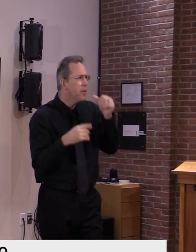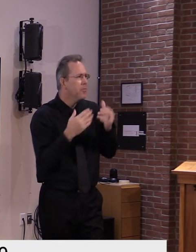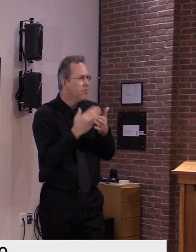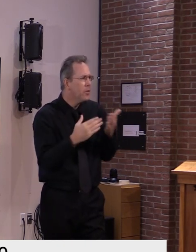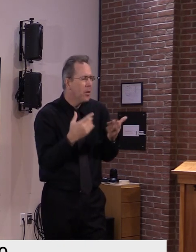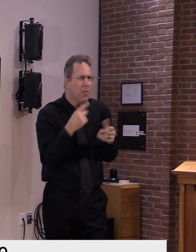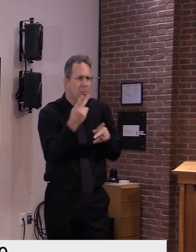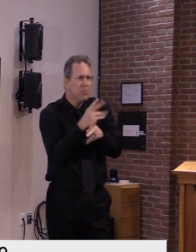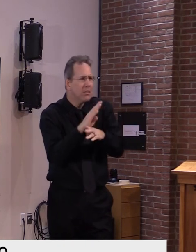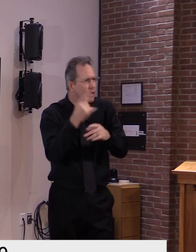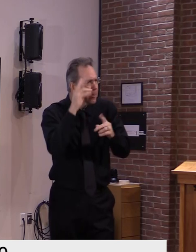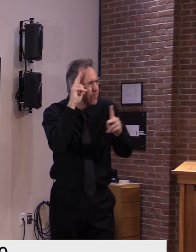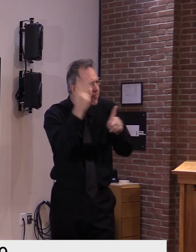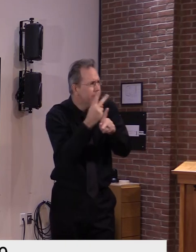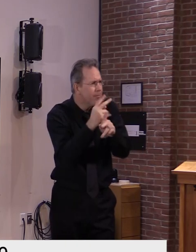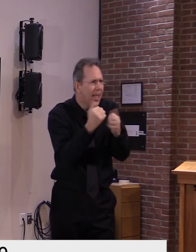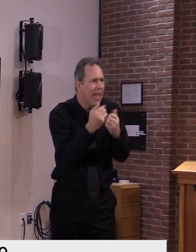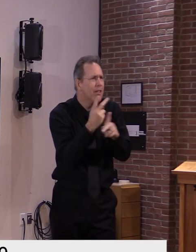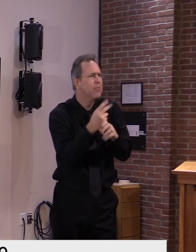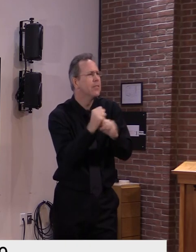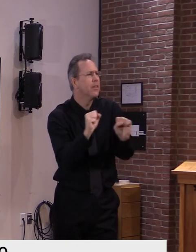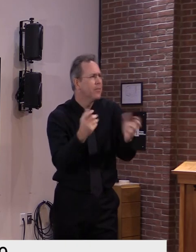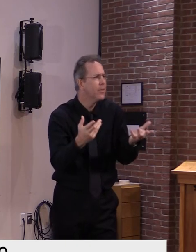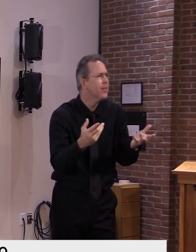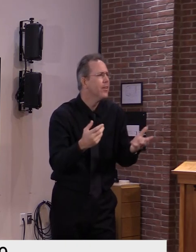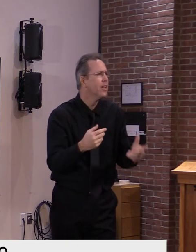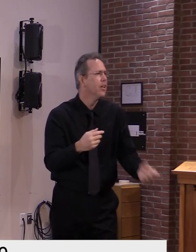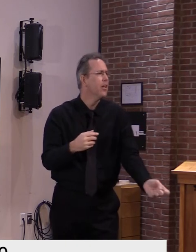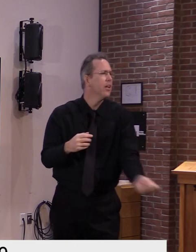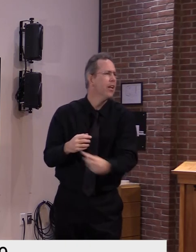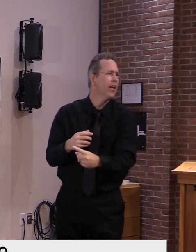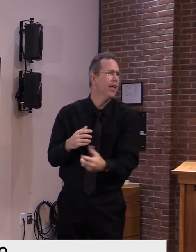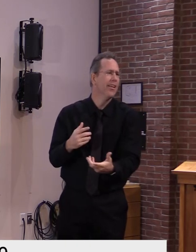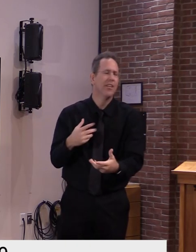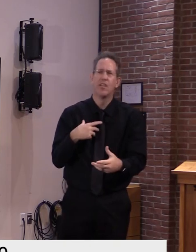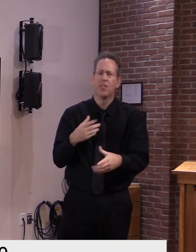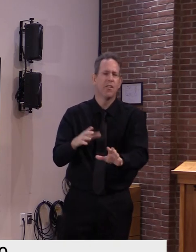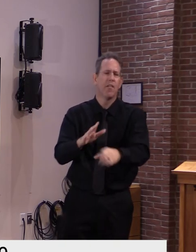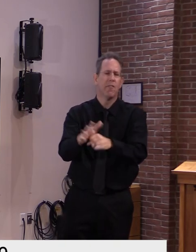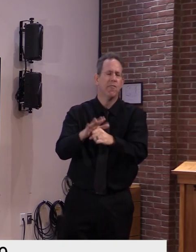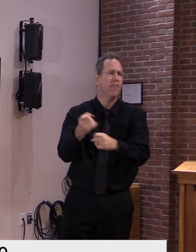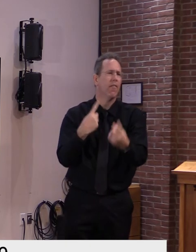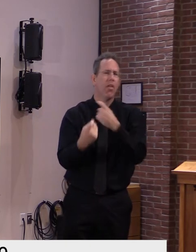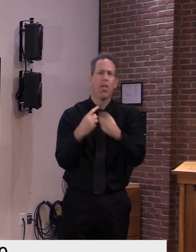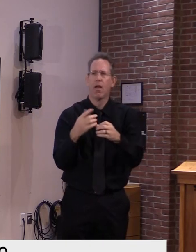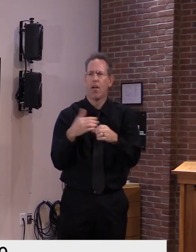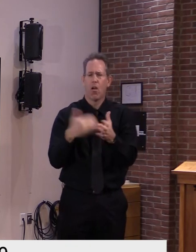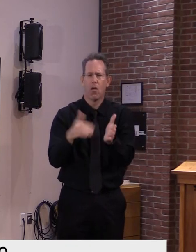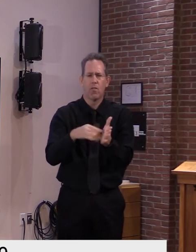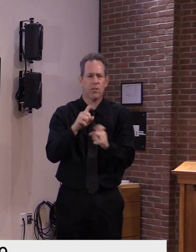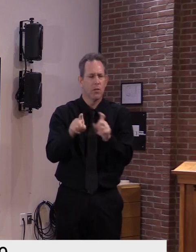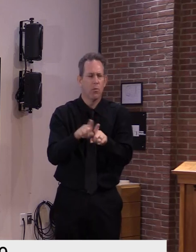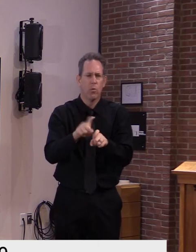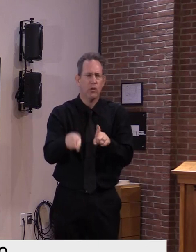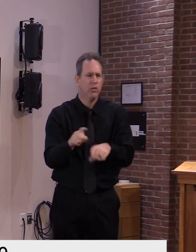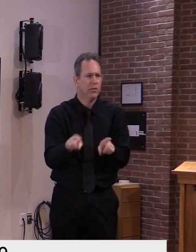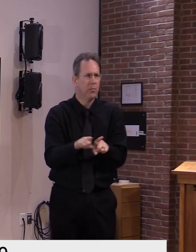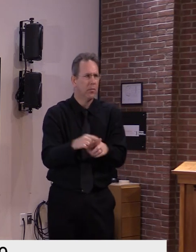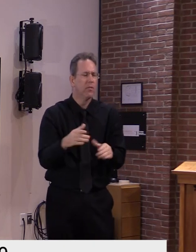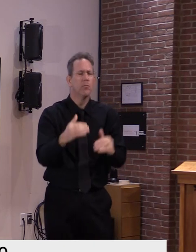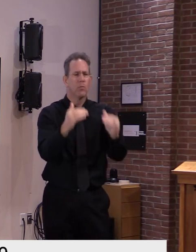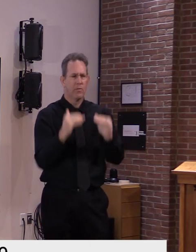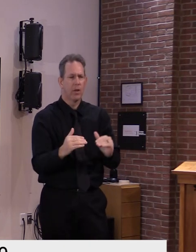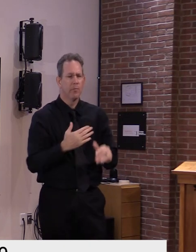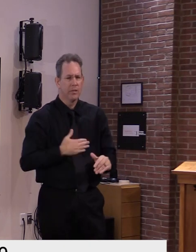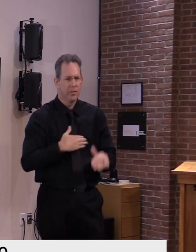have the opportunity to go. Greg, we got to move. That's six questions. So we're going to move to Andrea from 7 Days. Thank